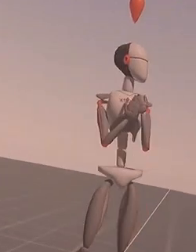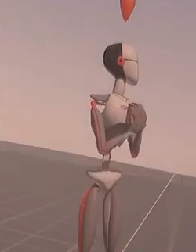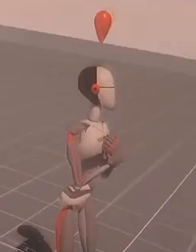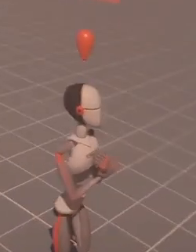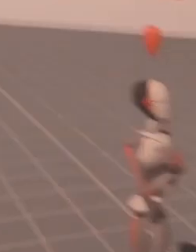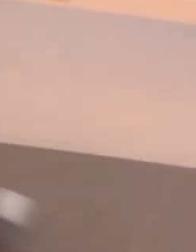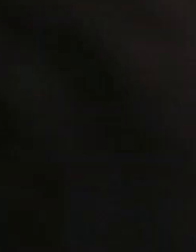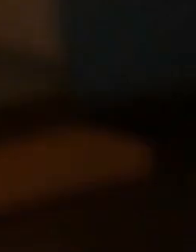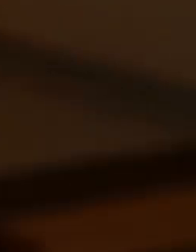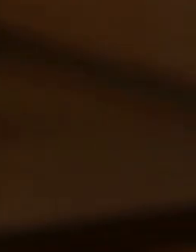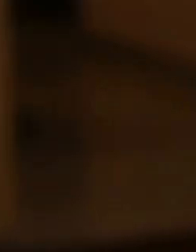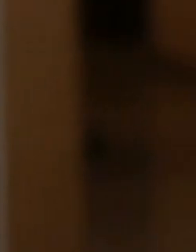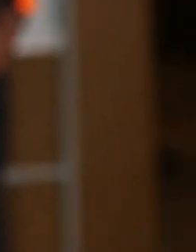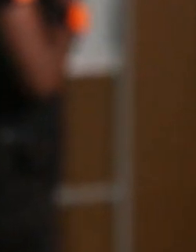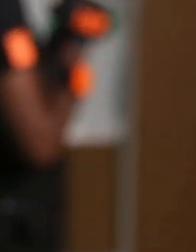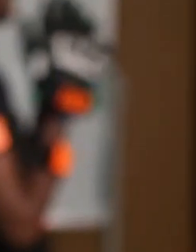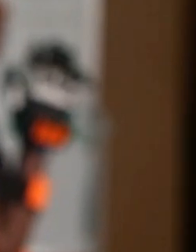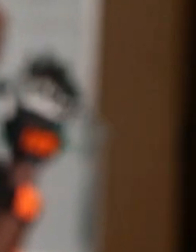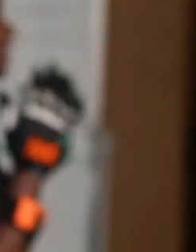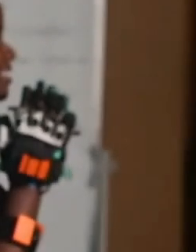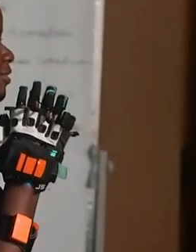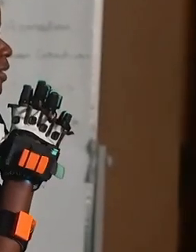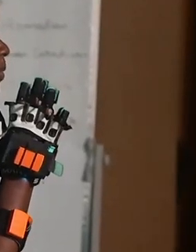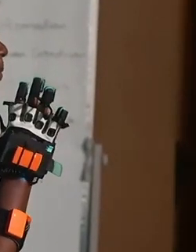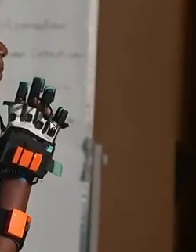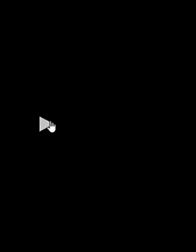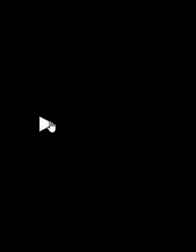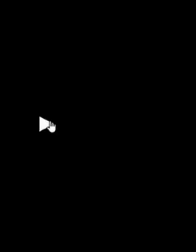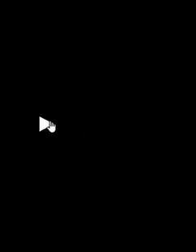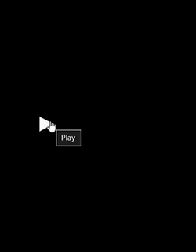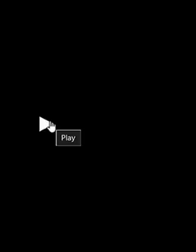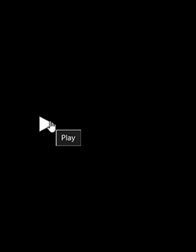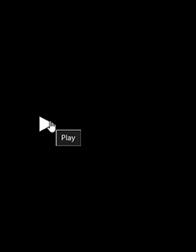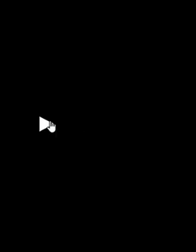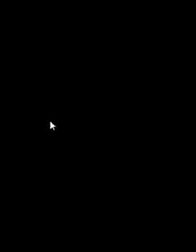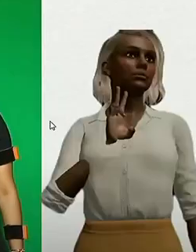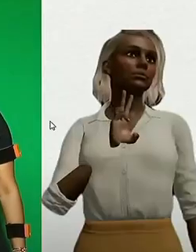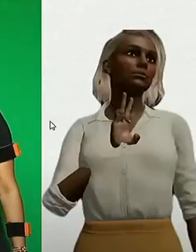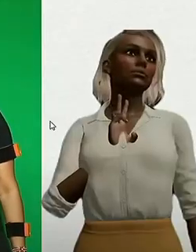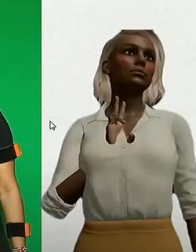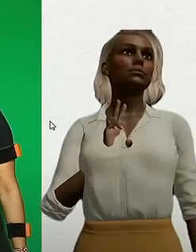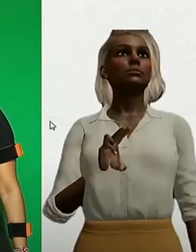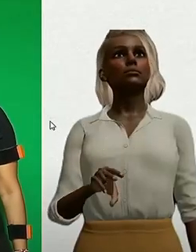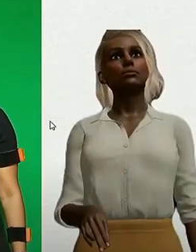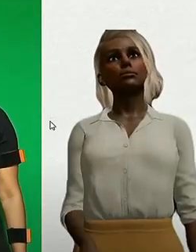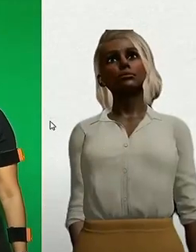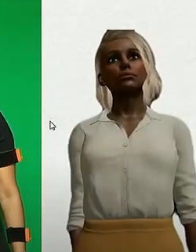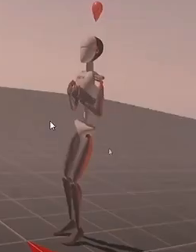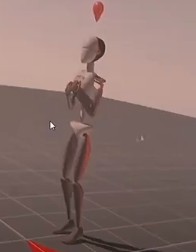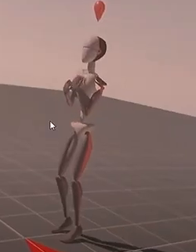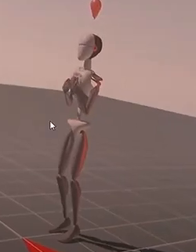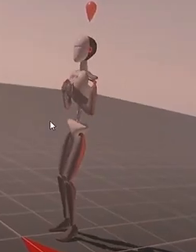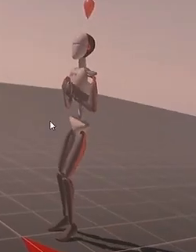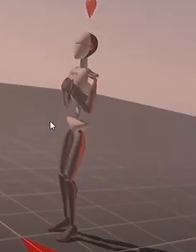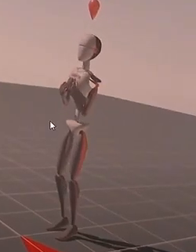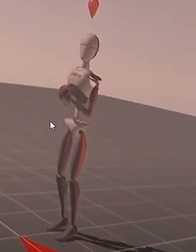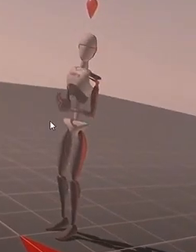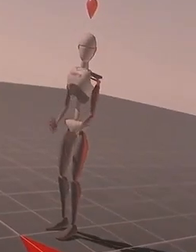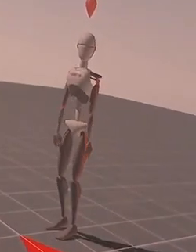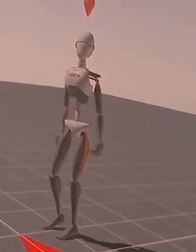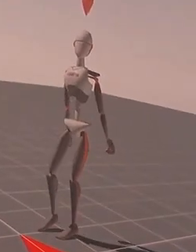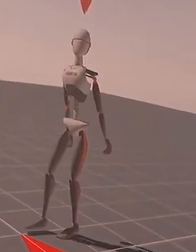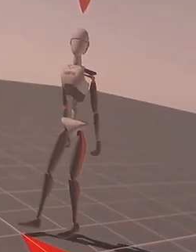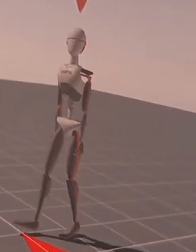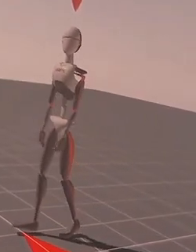also enables us to do this faster with lower latency rates. And so this helps us to ensure that the accuracy levels of our platform are